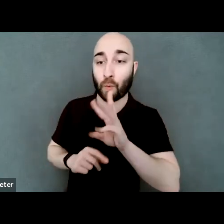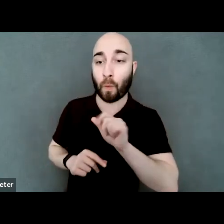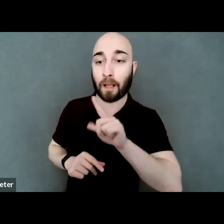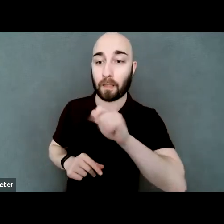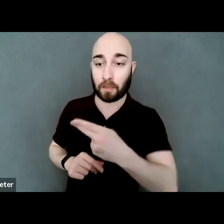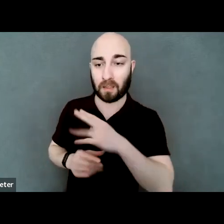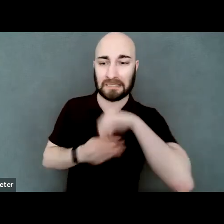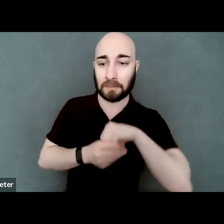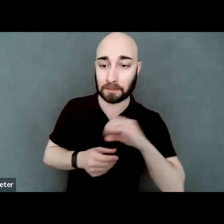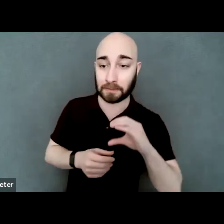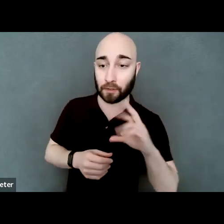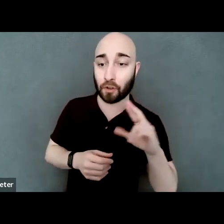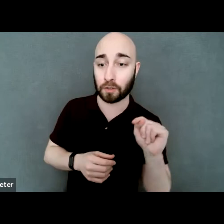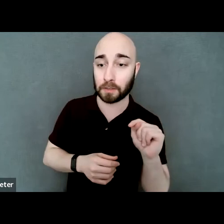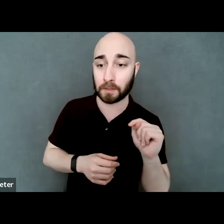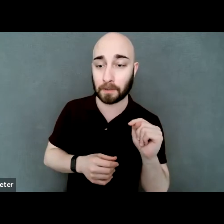theory. So,